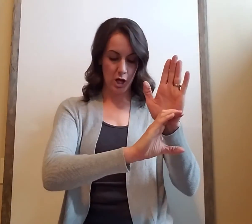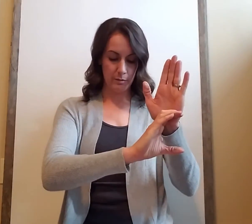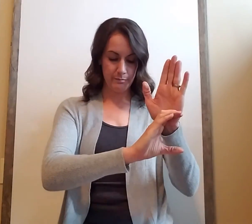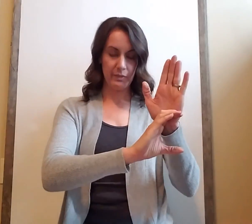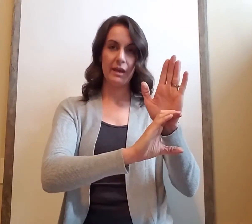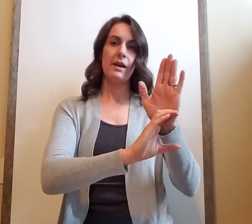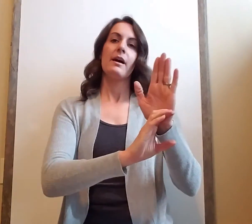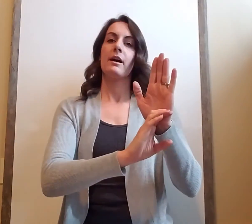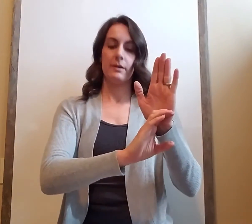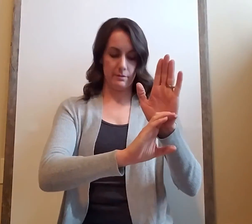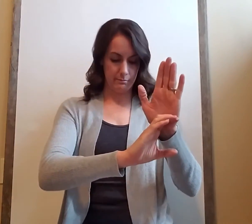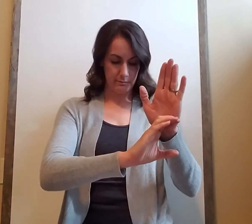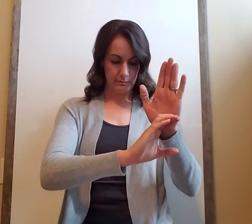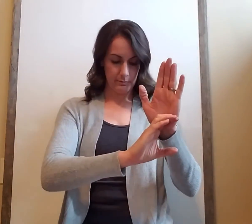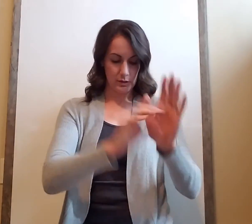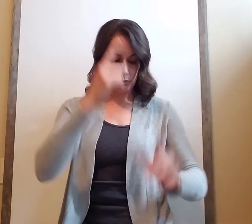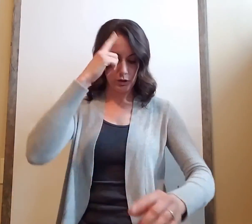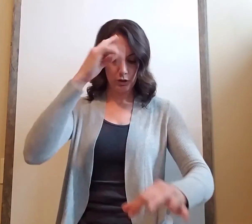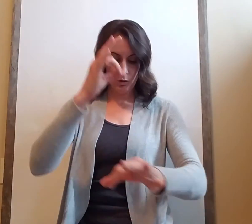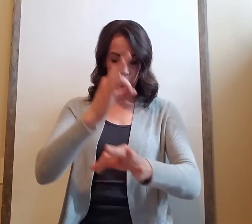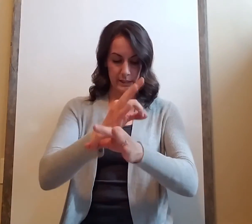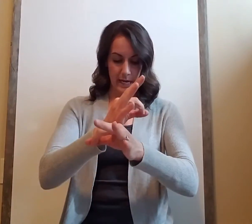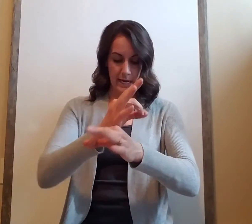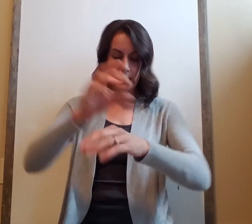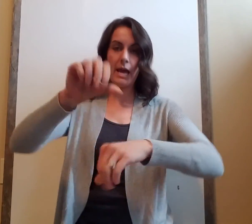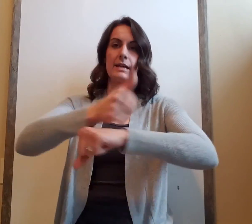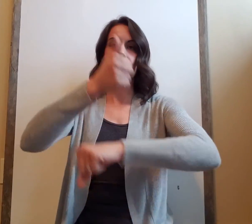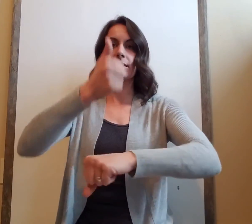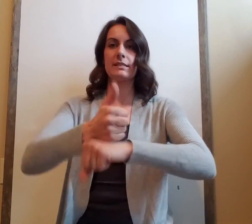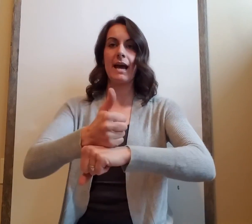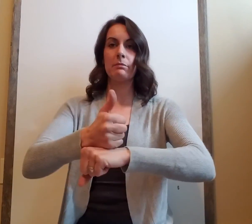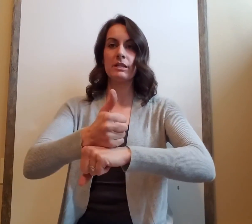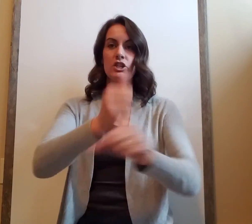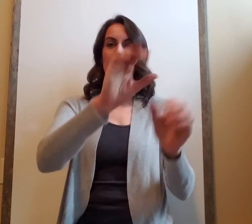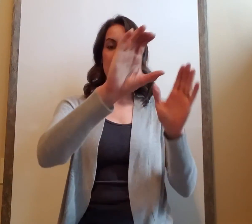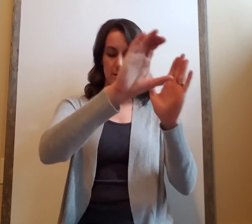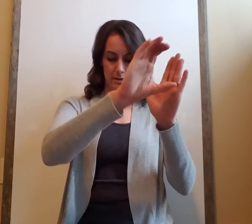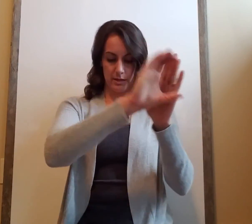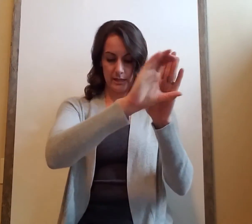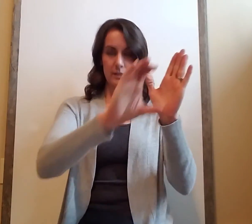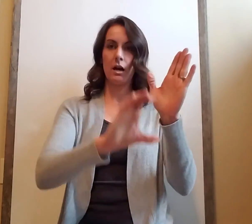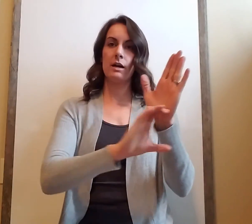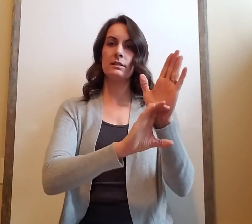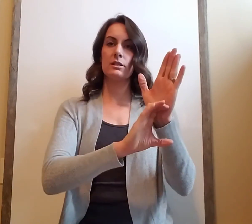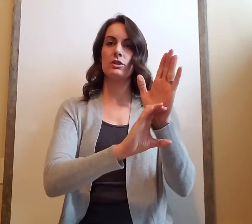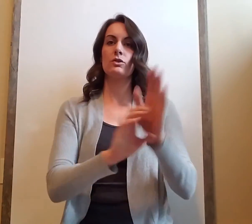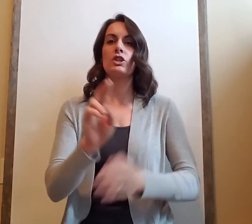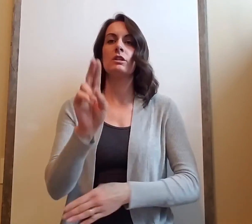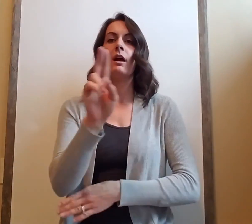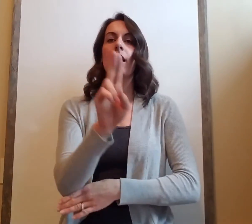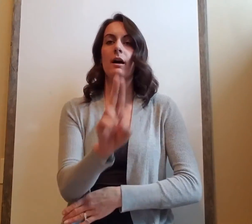palm. So do ordain and establish this Constitution of